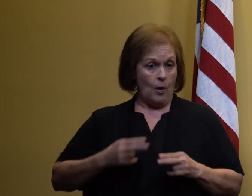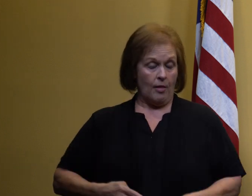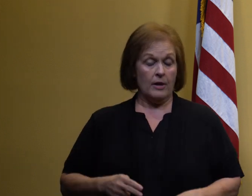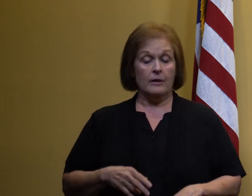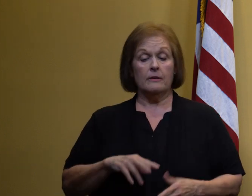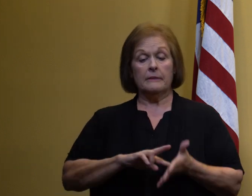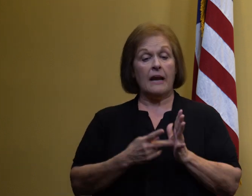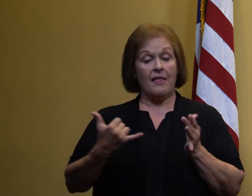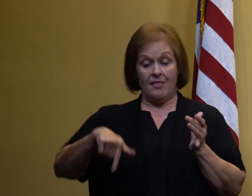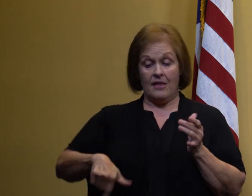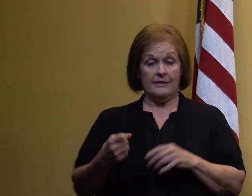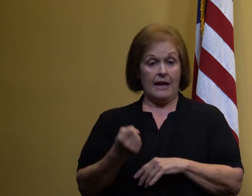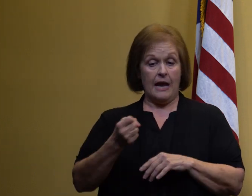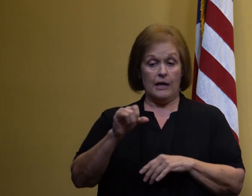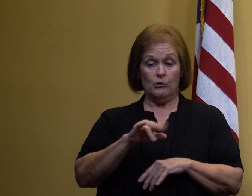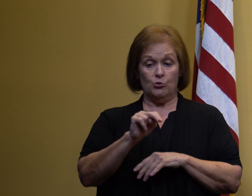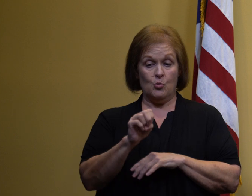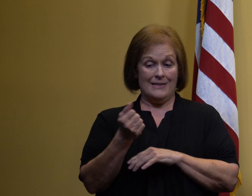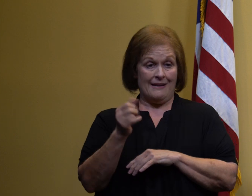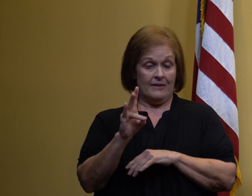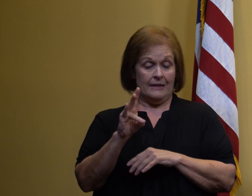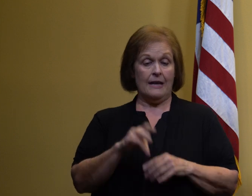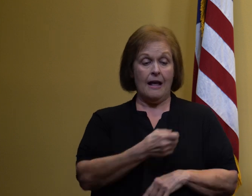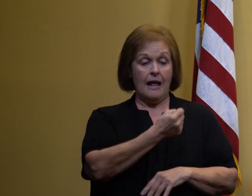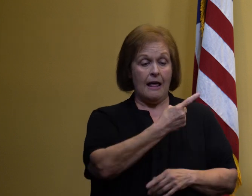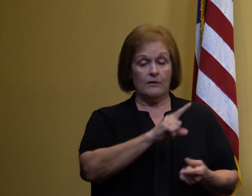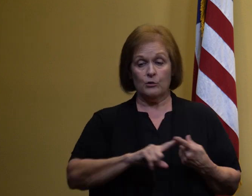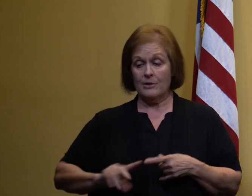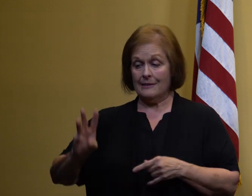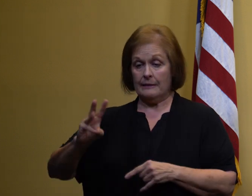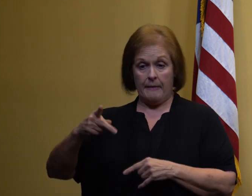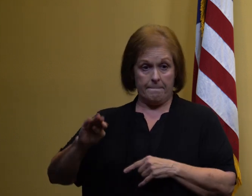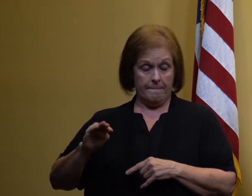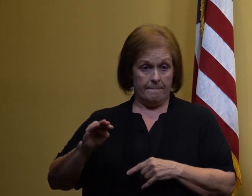Saturday, June 17th, from 11 a.m. to 6